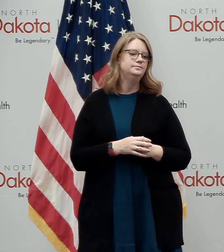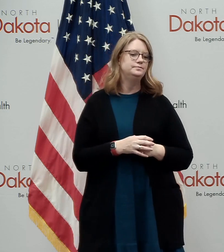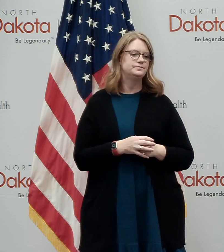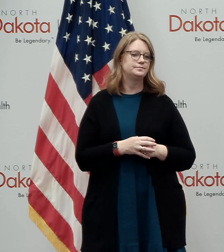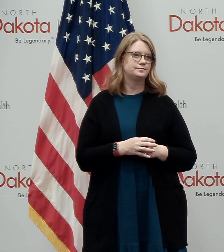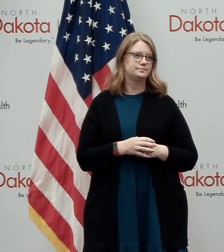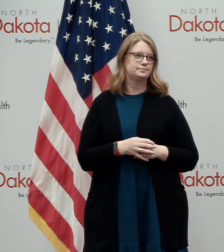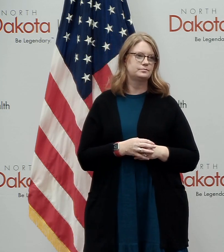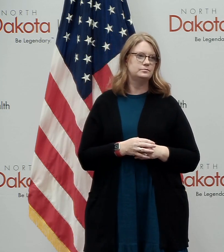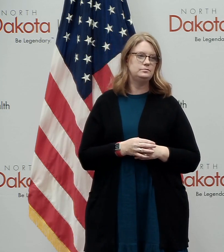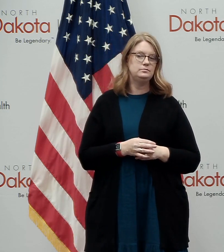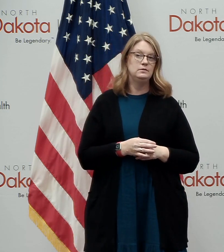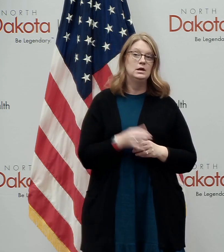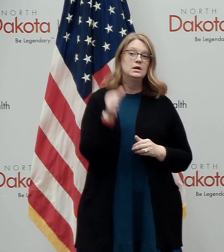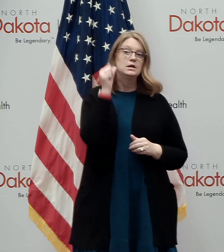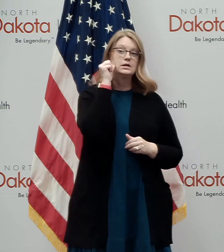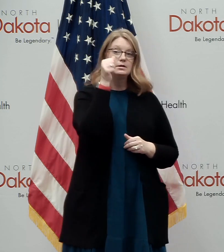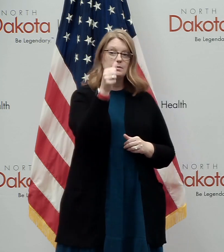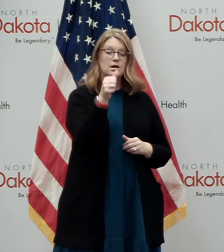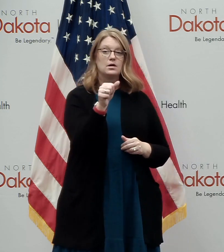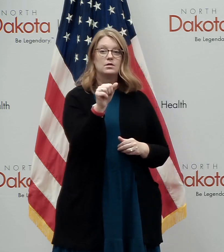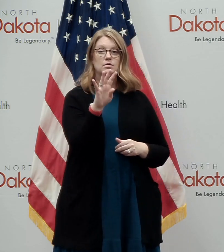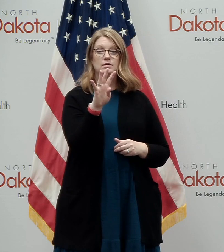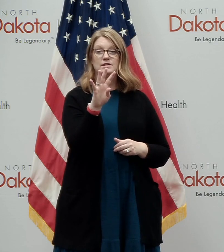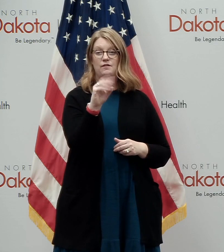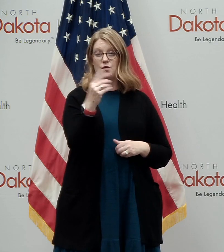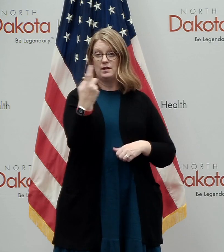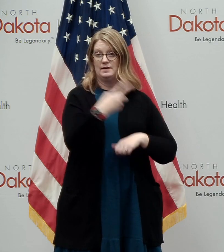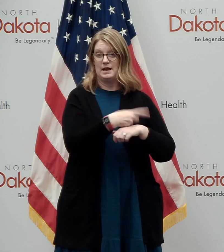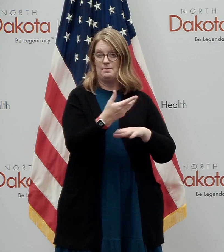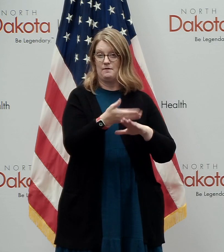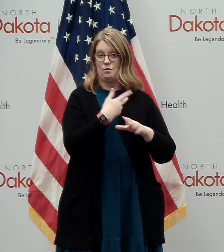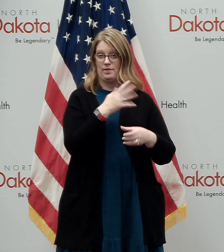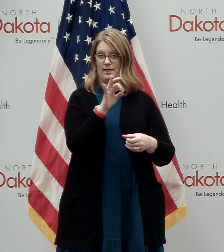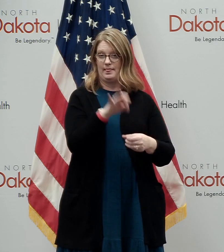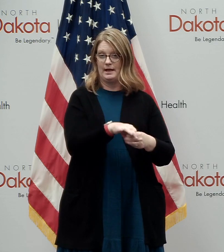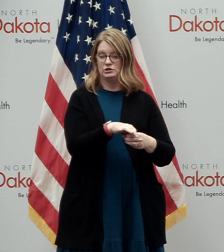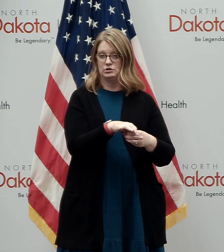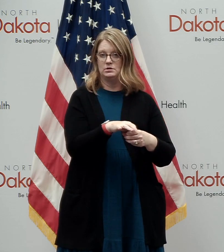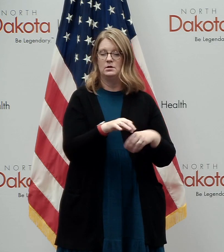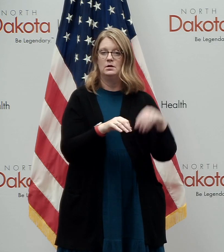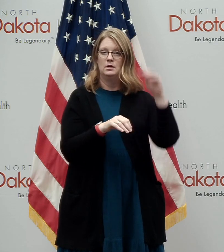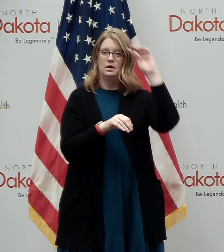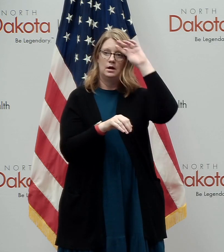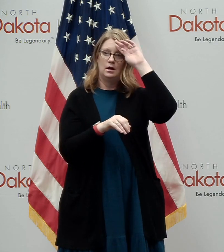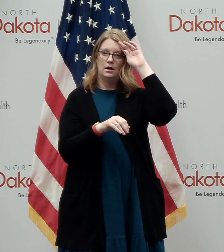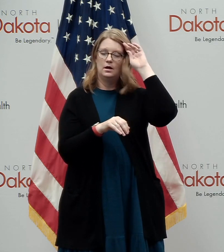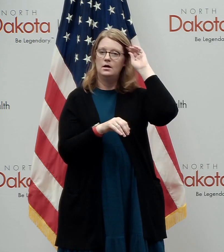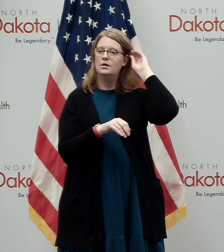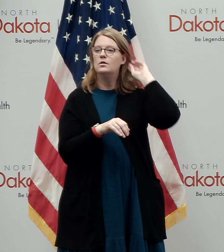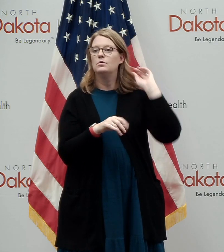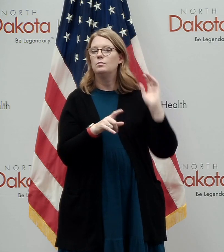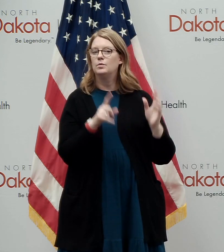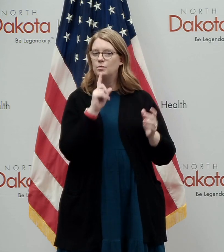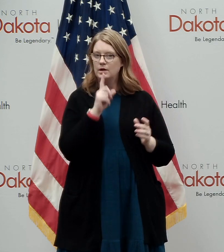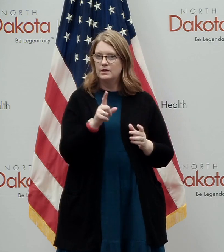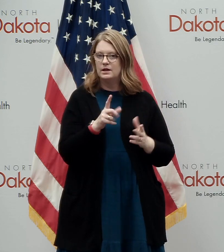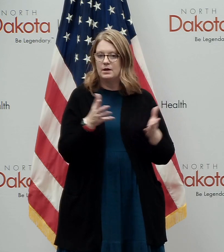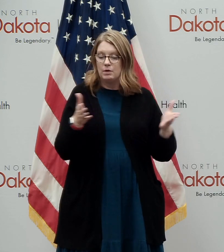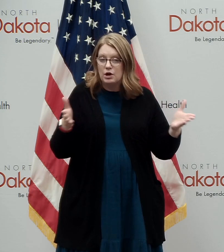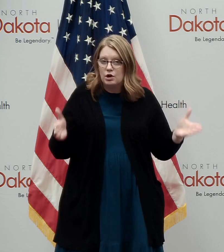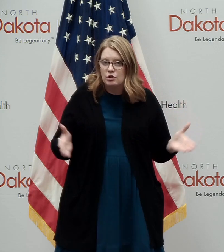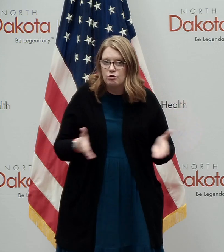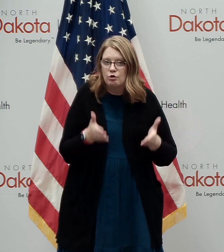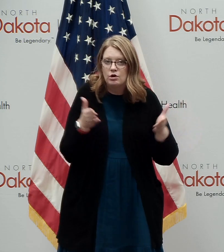Tomorrow, of course, is the 40th day before the election, and at this point we are encouraging people, and part of